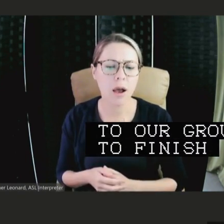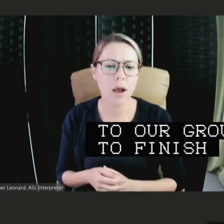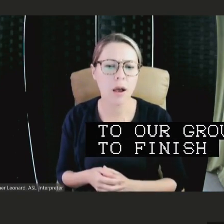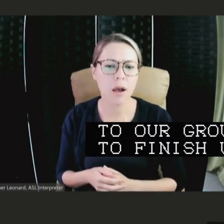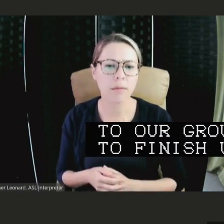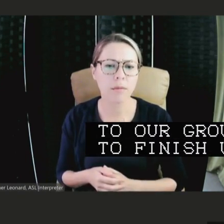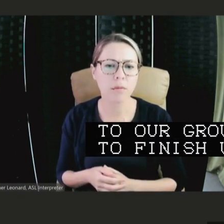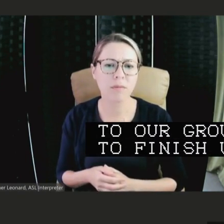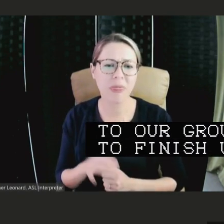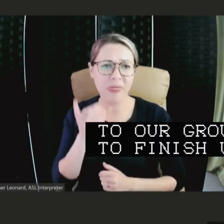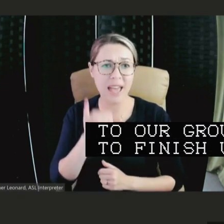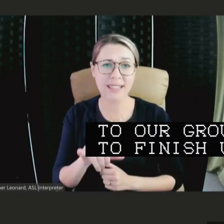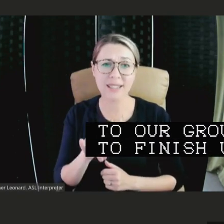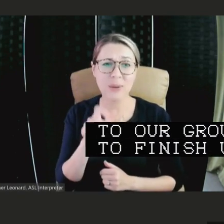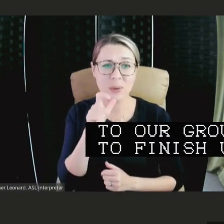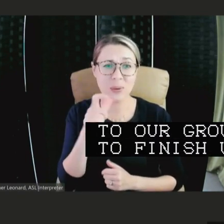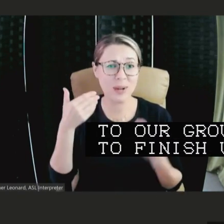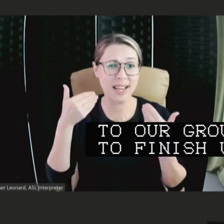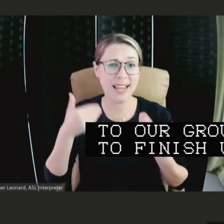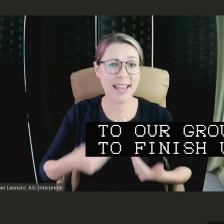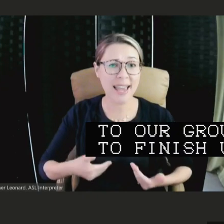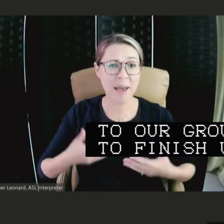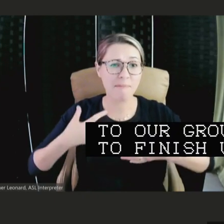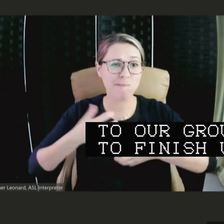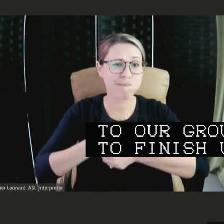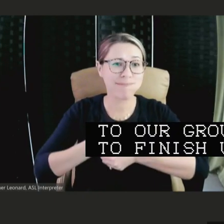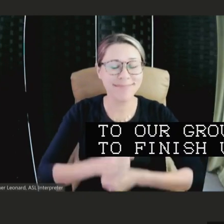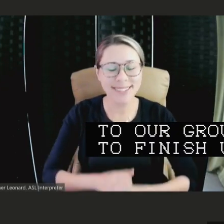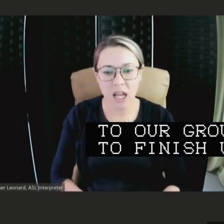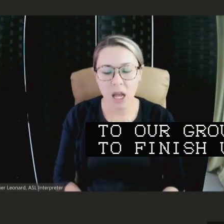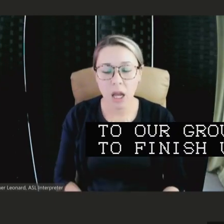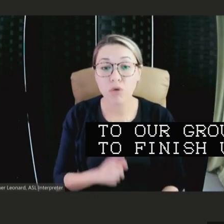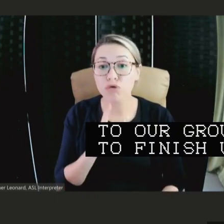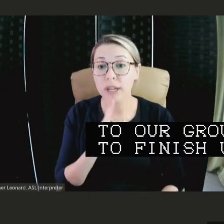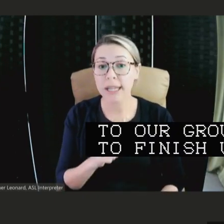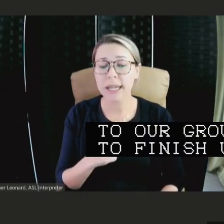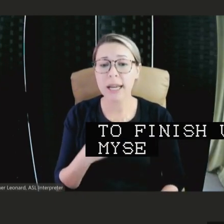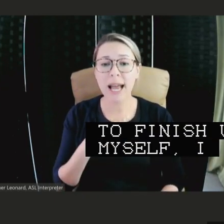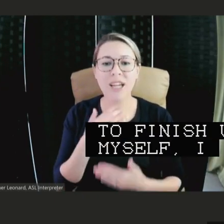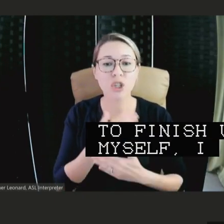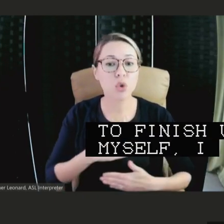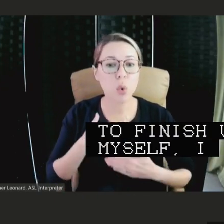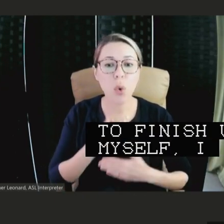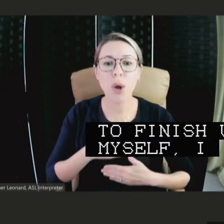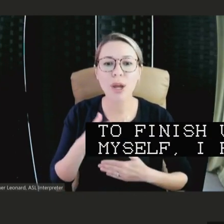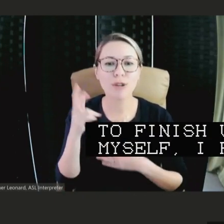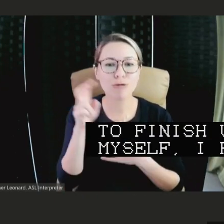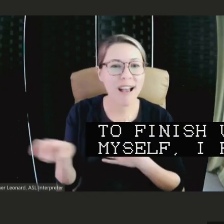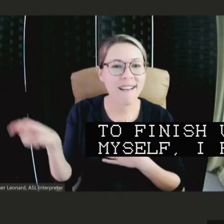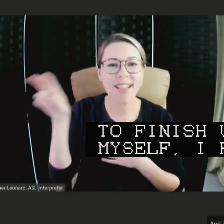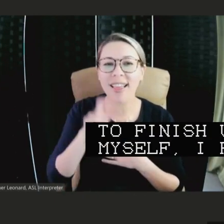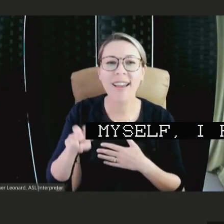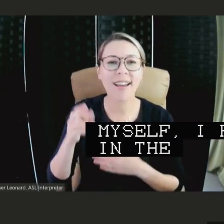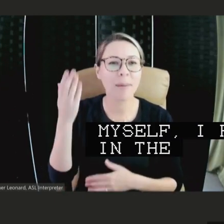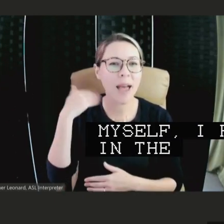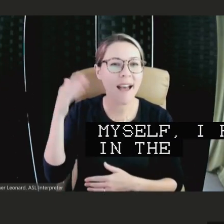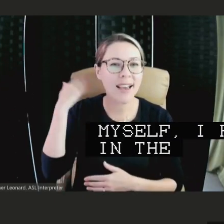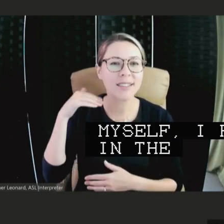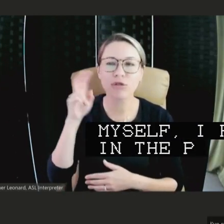overview of myself, I've really enjoyed traveling in the past, that in addition